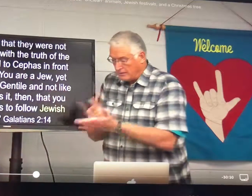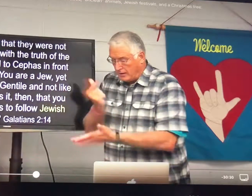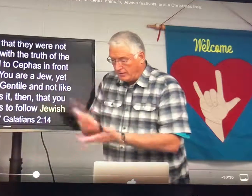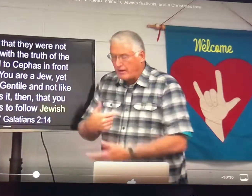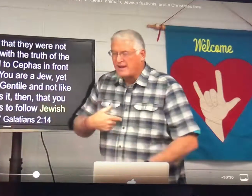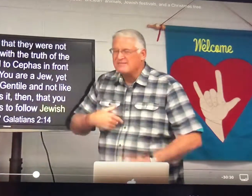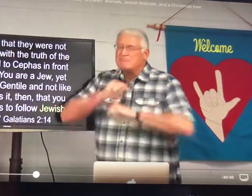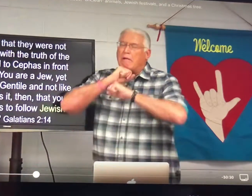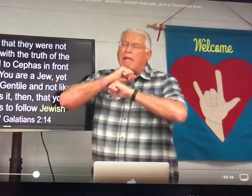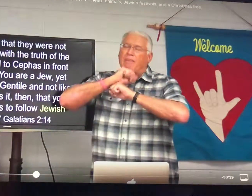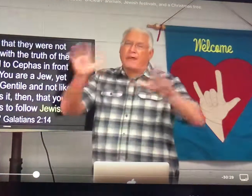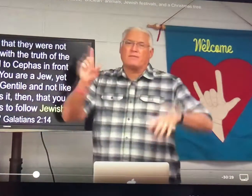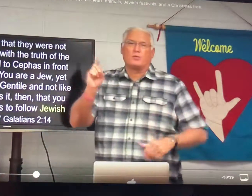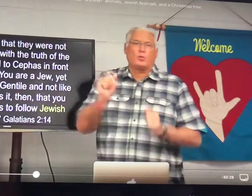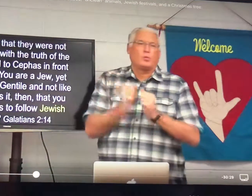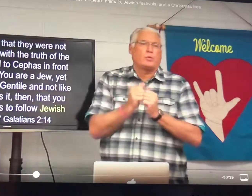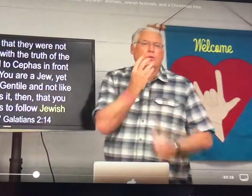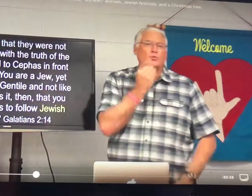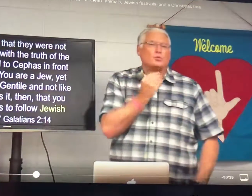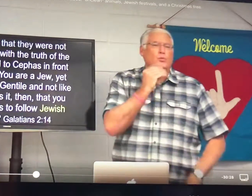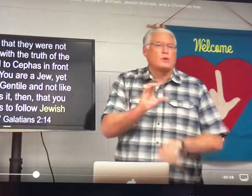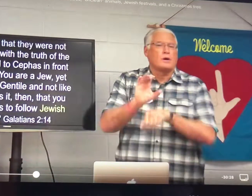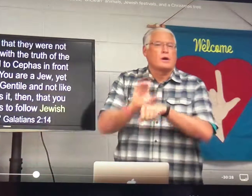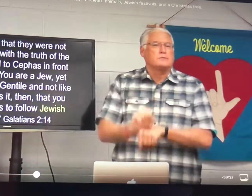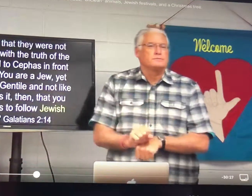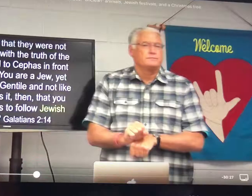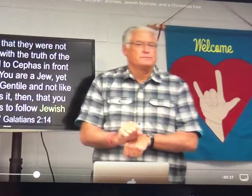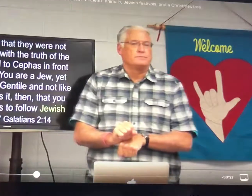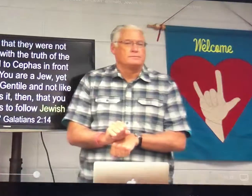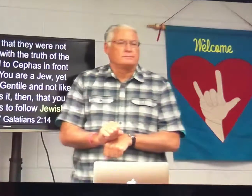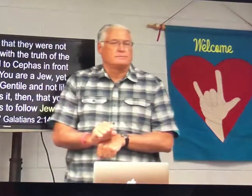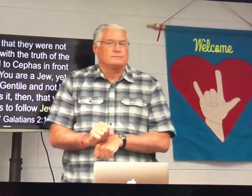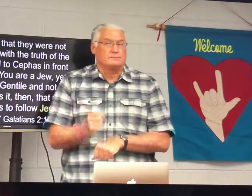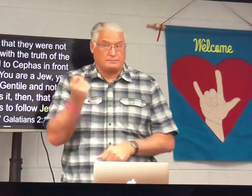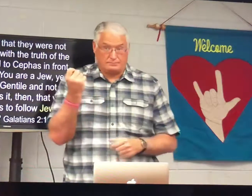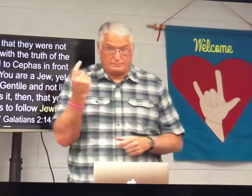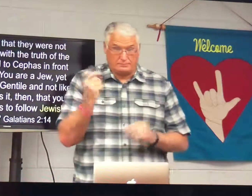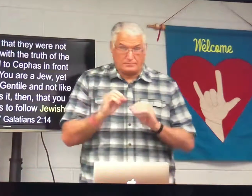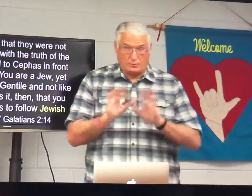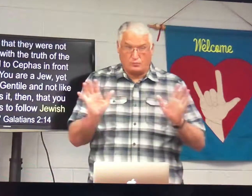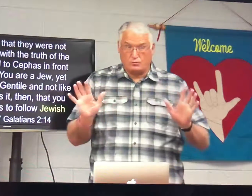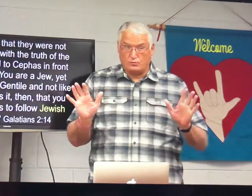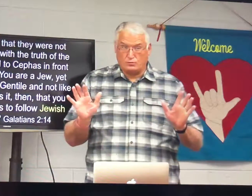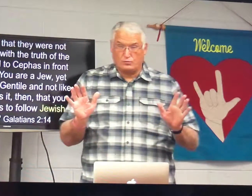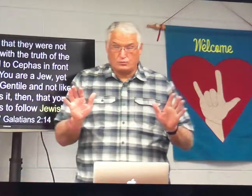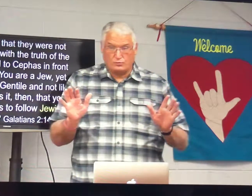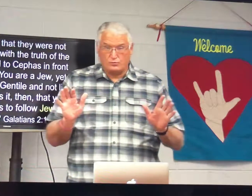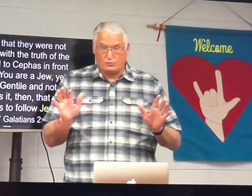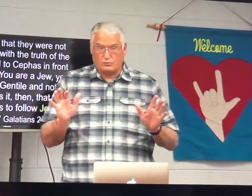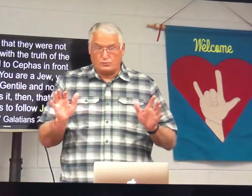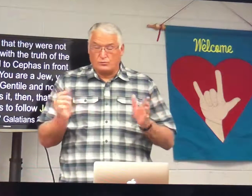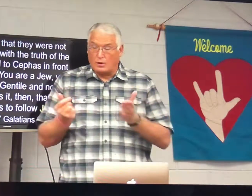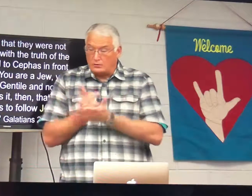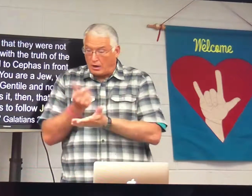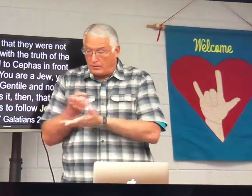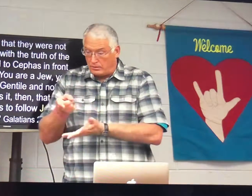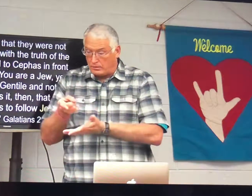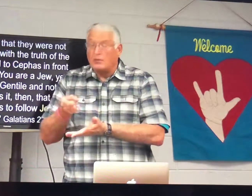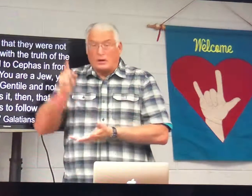that change-up. First one had good depth and Bauers laid off of it. The second one looked more like a traditional change-up and had Bauers way out